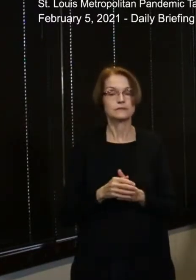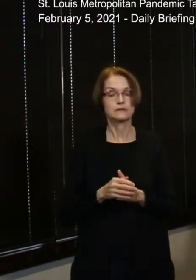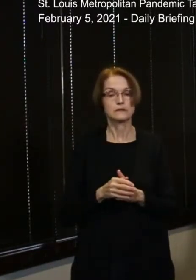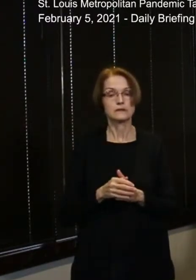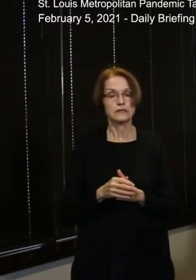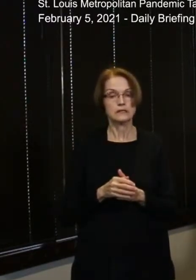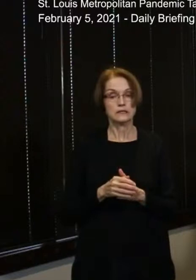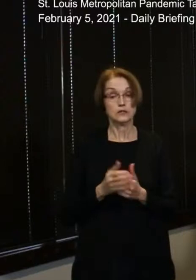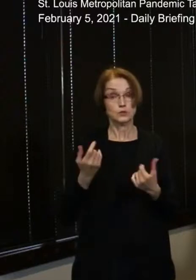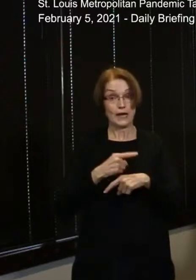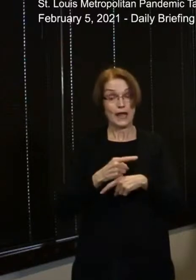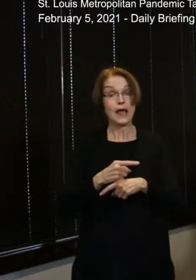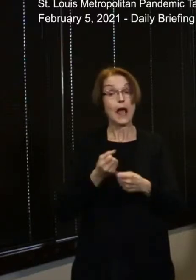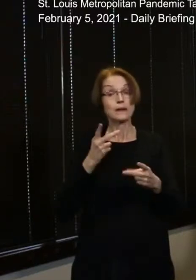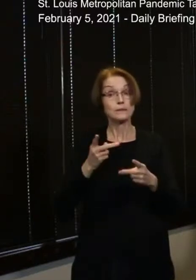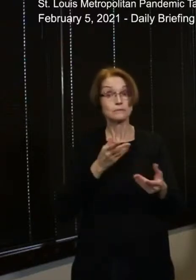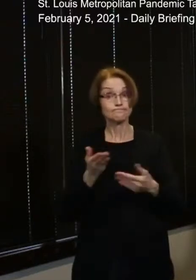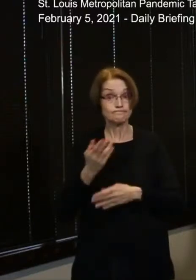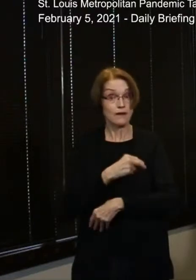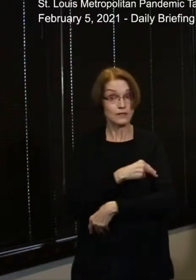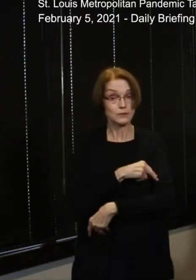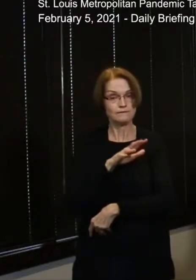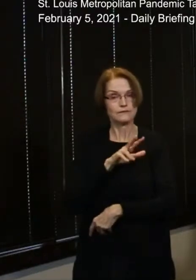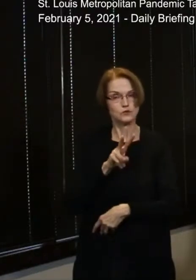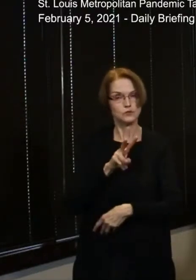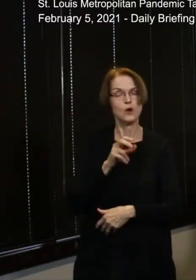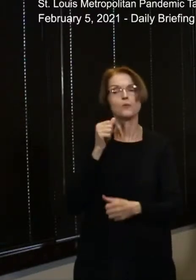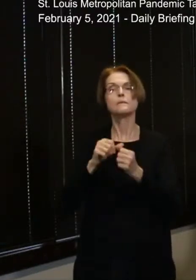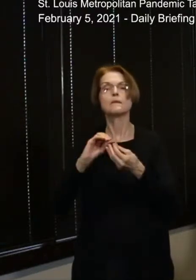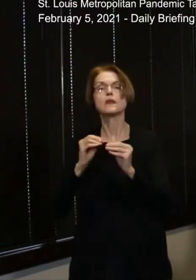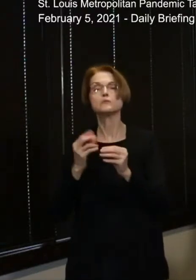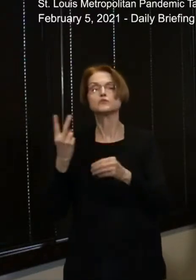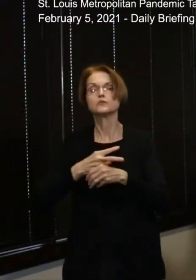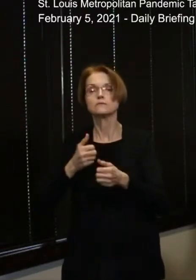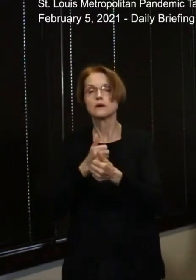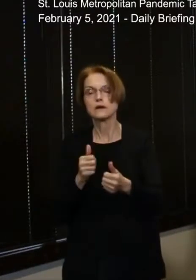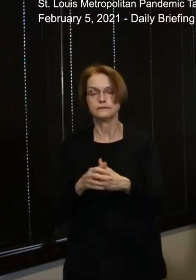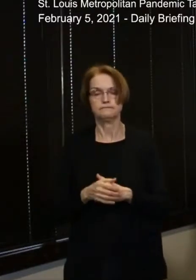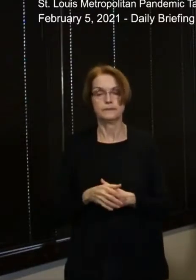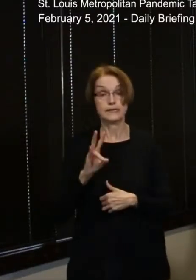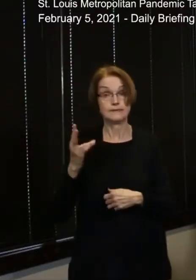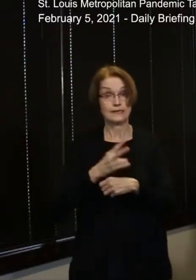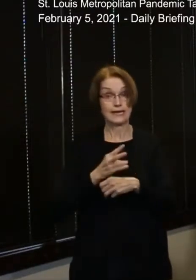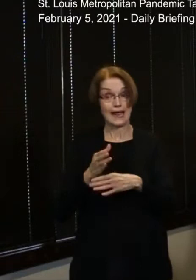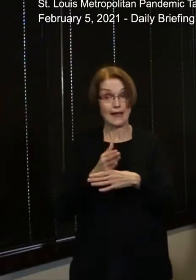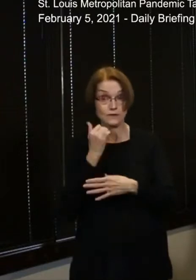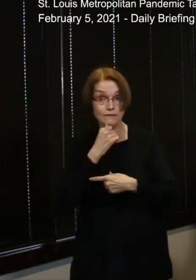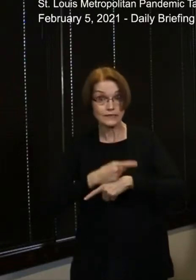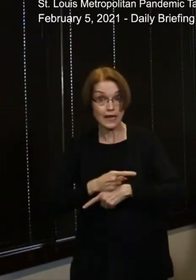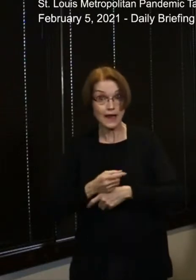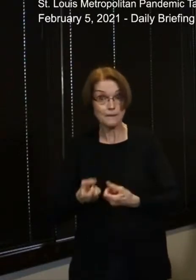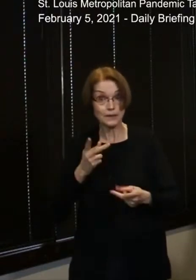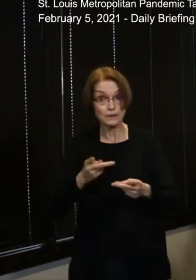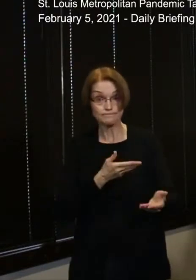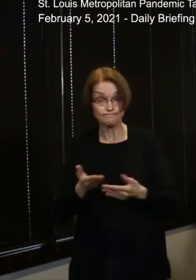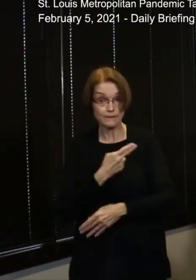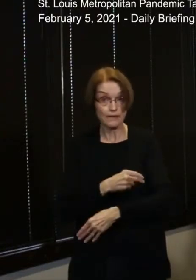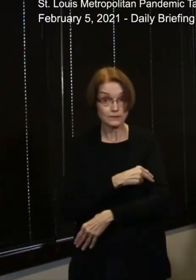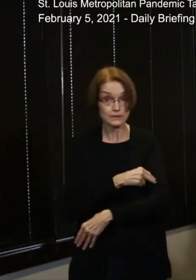52 admissions today, and remember these are lagged by 2 days, and our 7-day rolling average is 61.